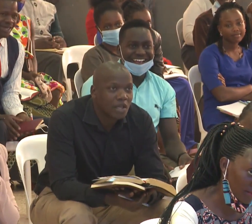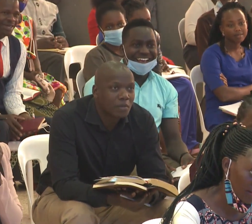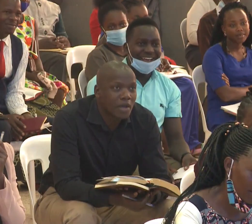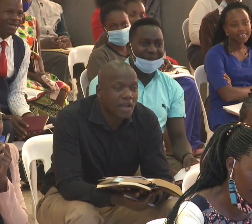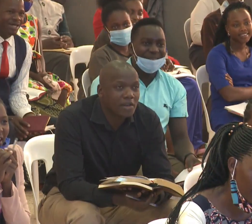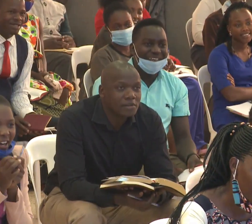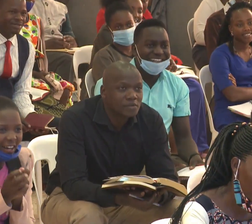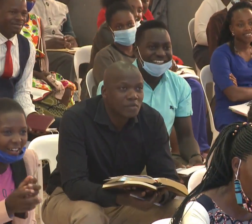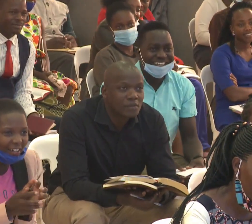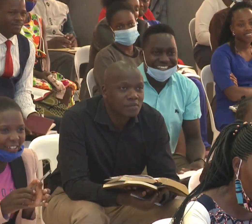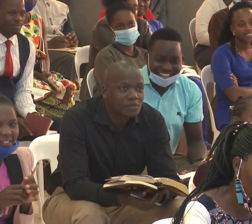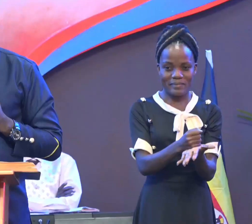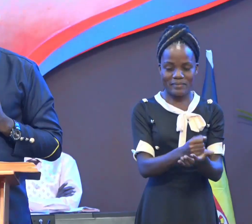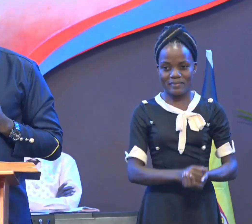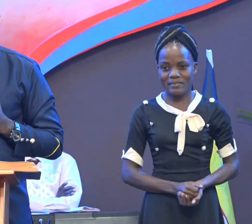Yampaka. Say amen.